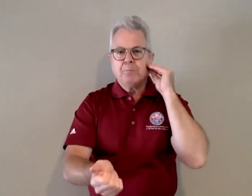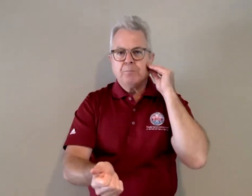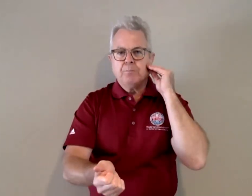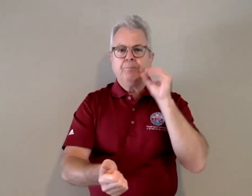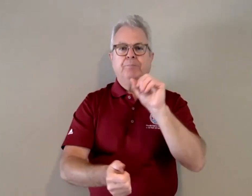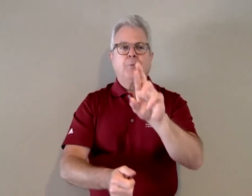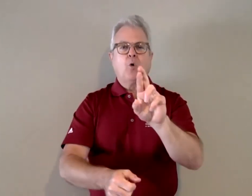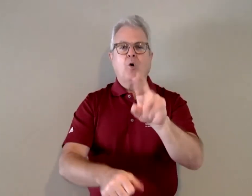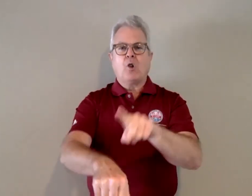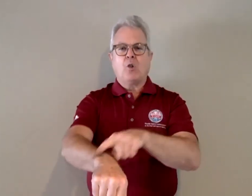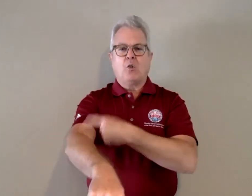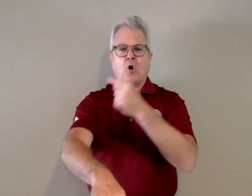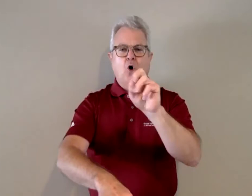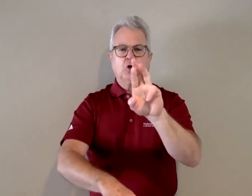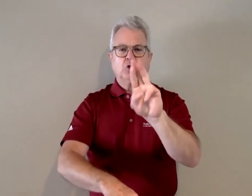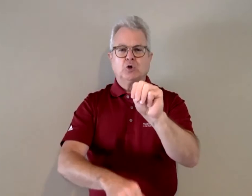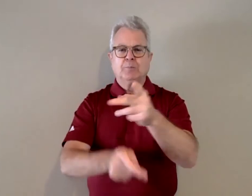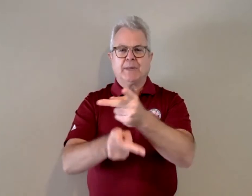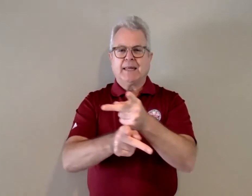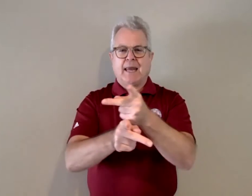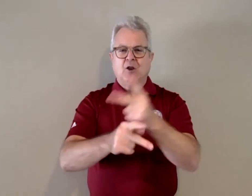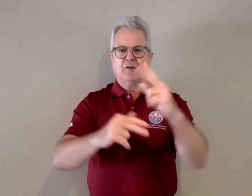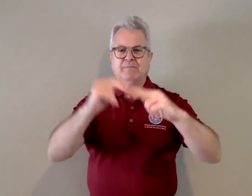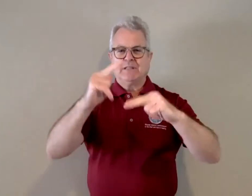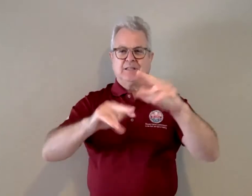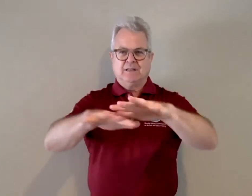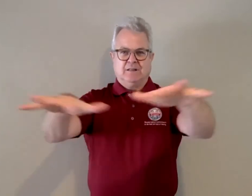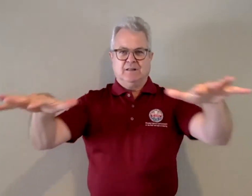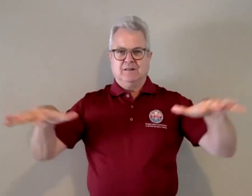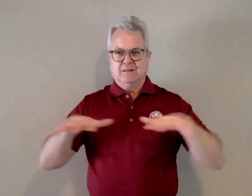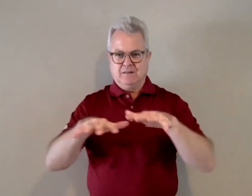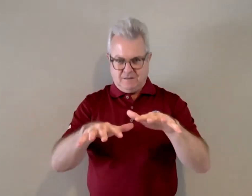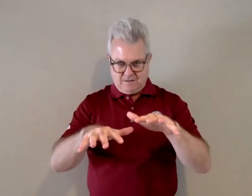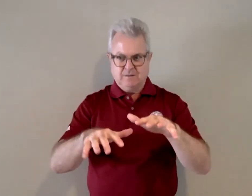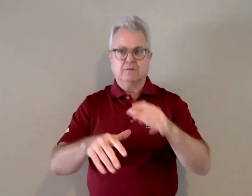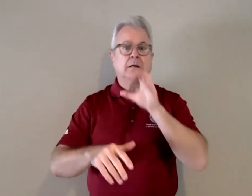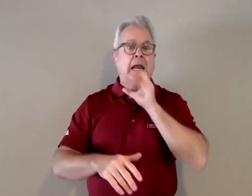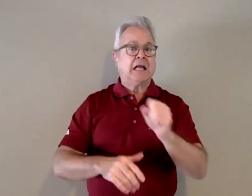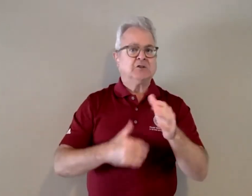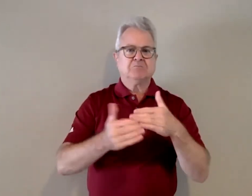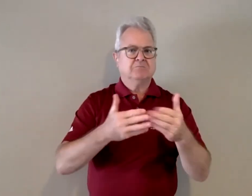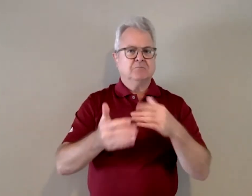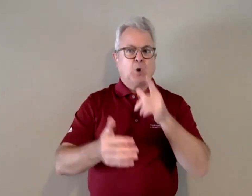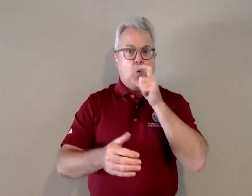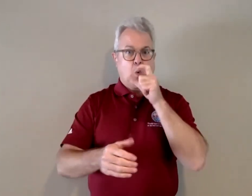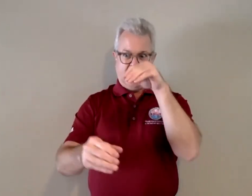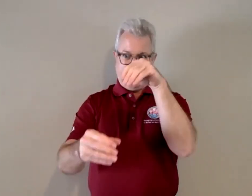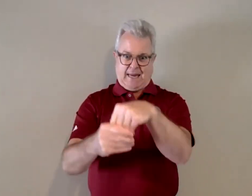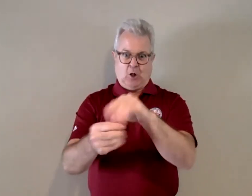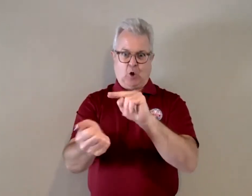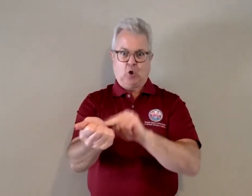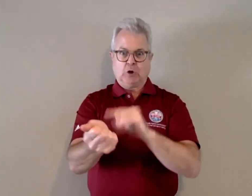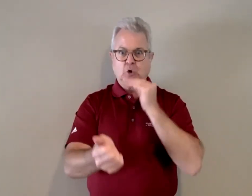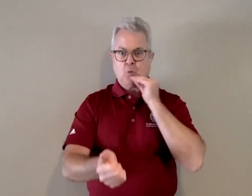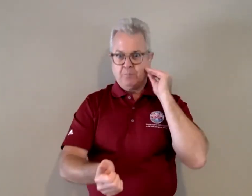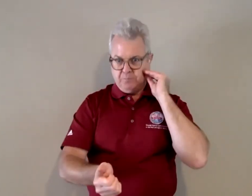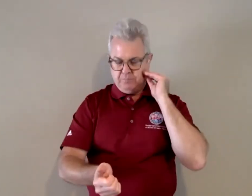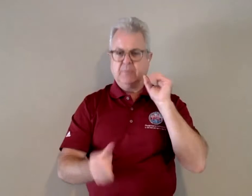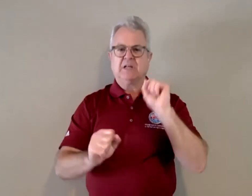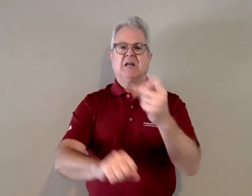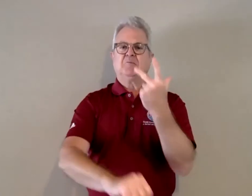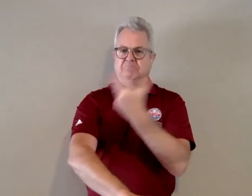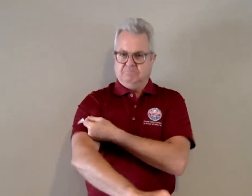it. If you live in a nursing home or a long-term care facility, you are also,